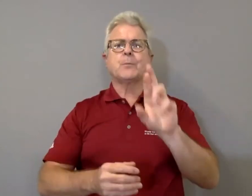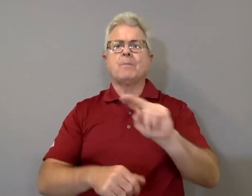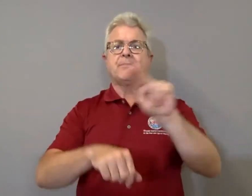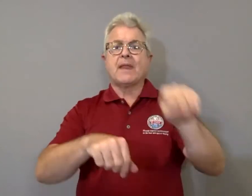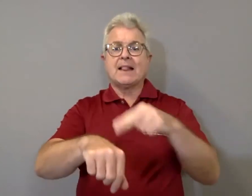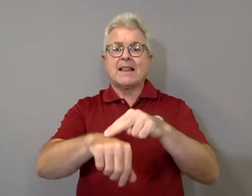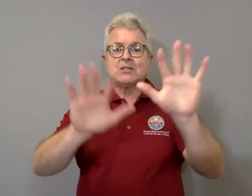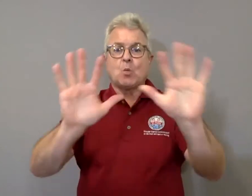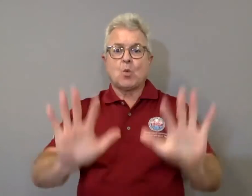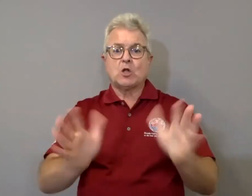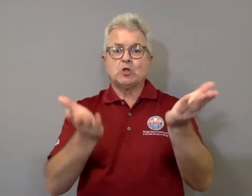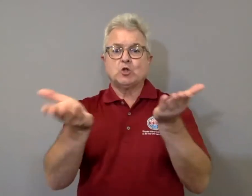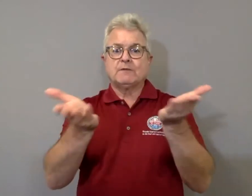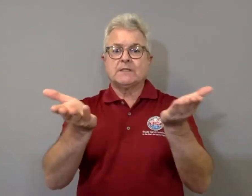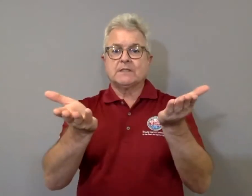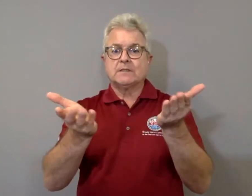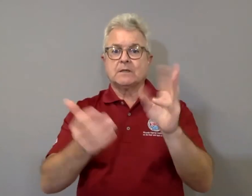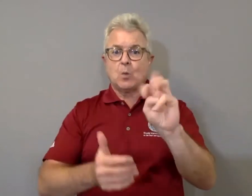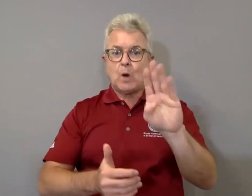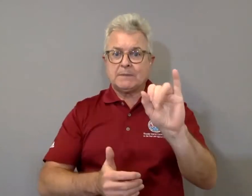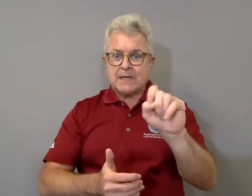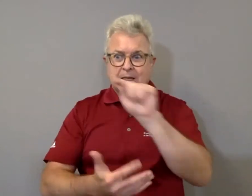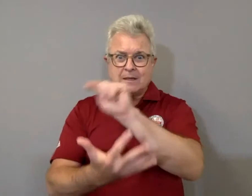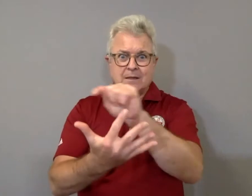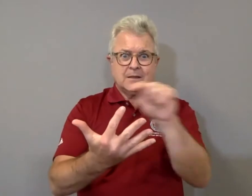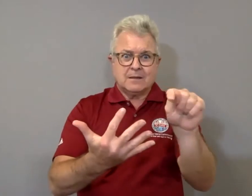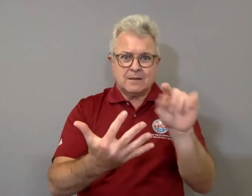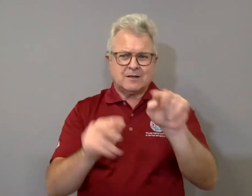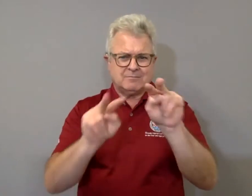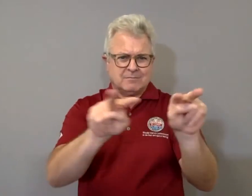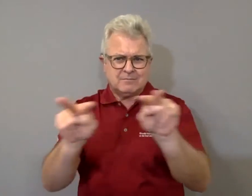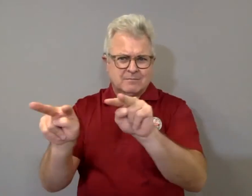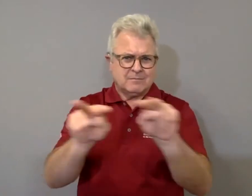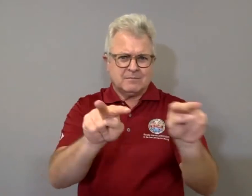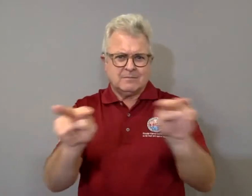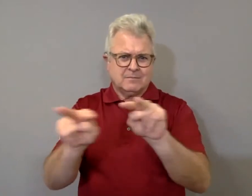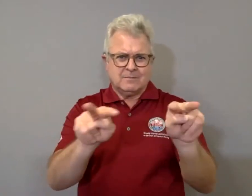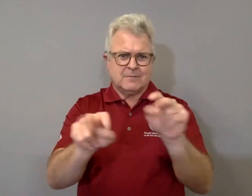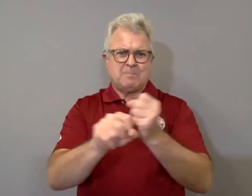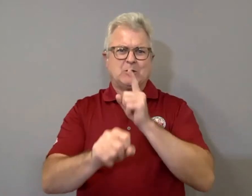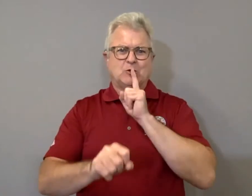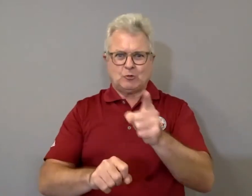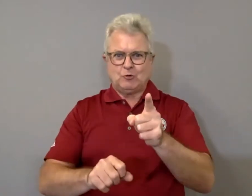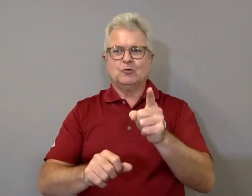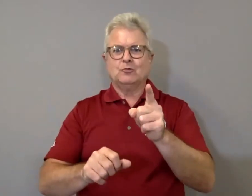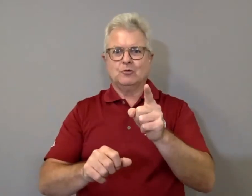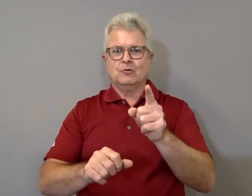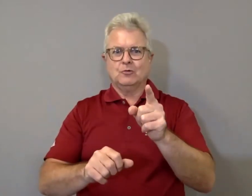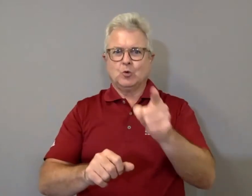the internet for updated information. The National Weather Service, their website, just to be